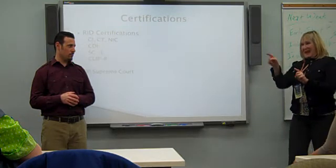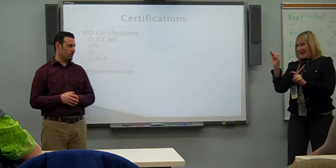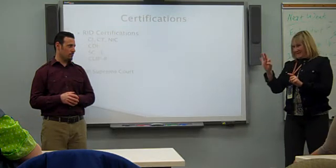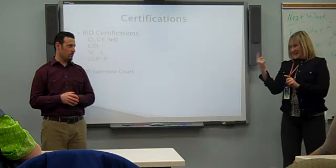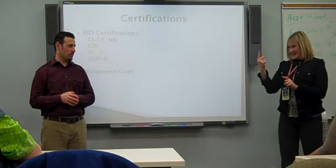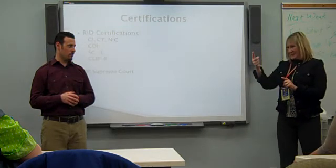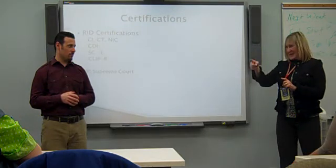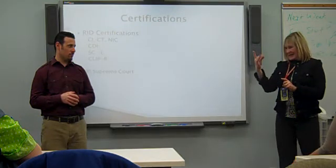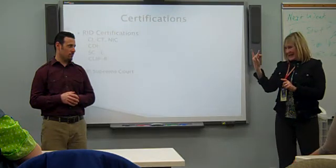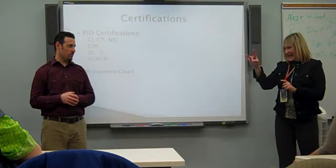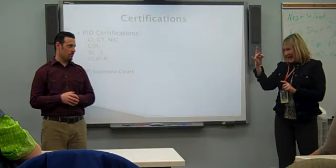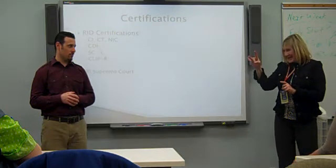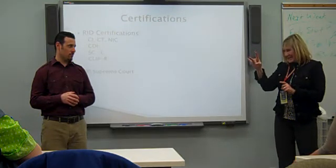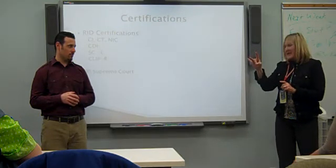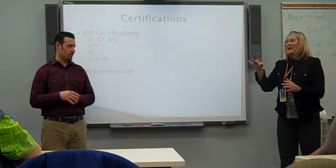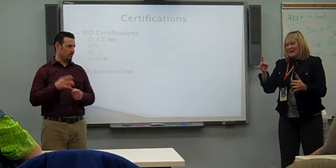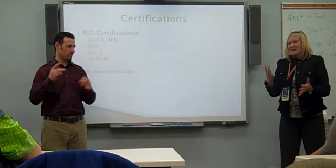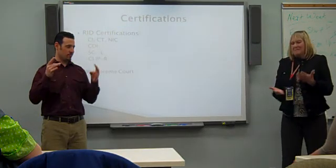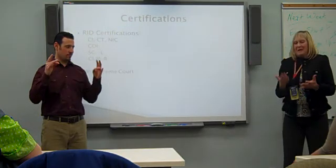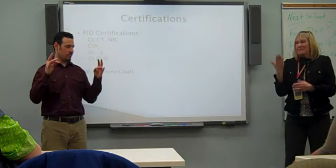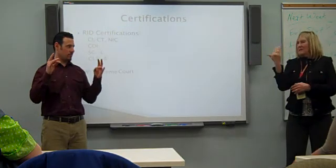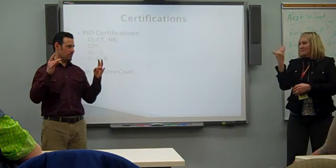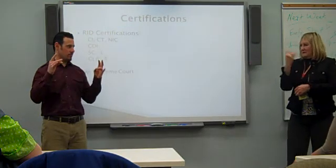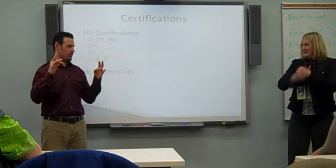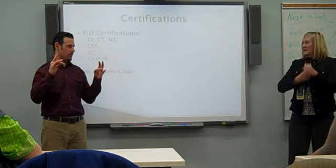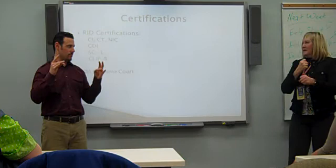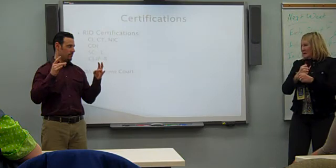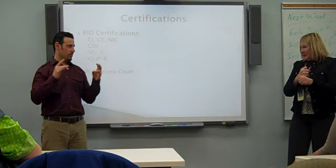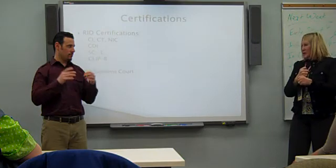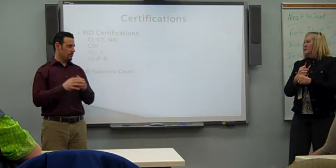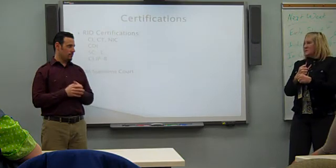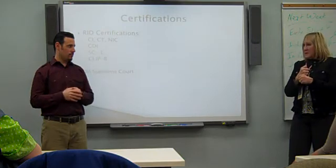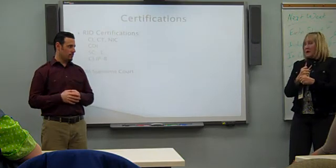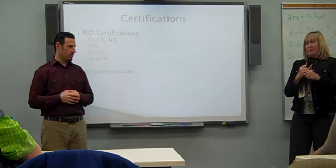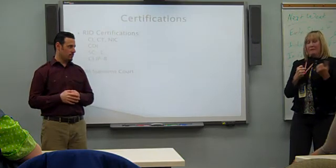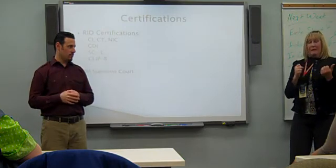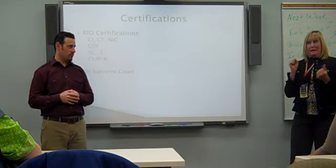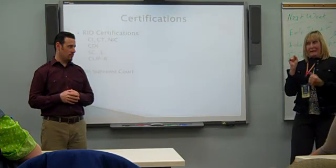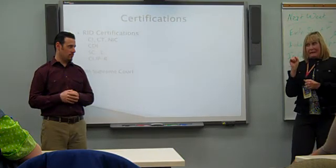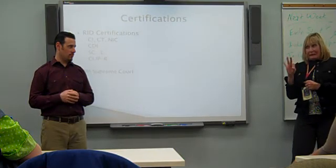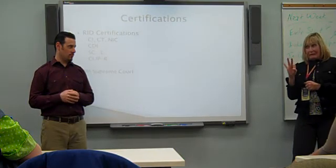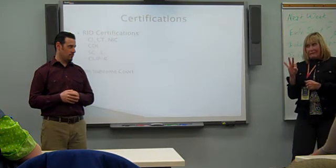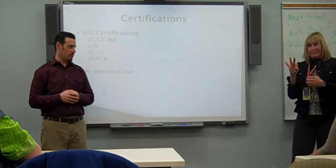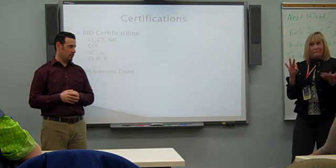like 15 years and then they're finished. Something like that when they're like 18.